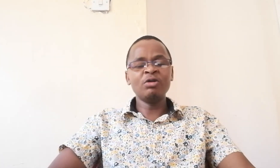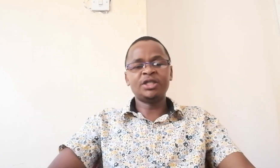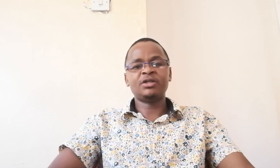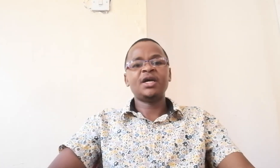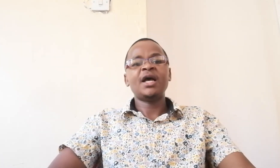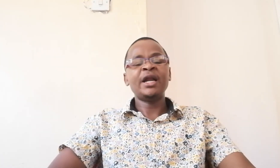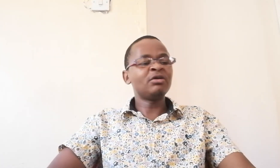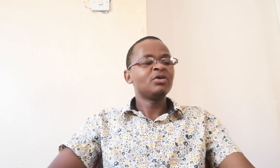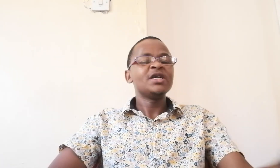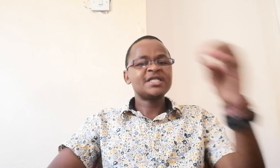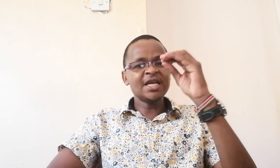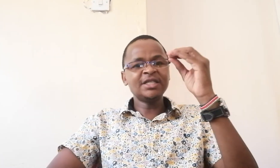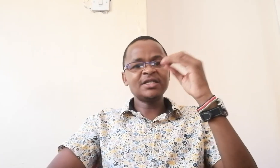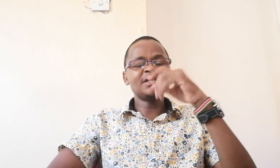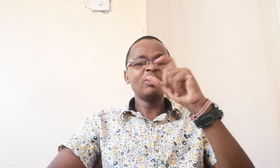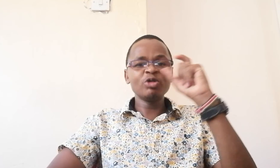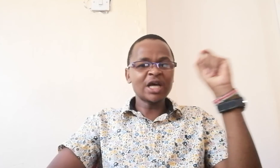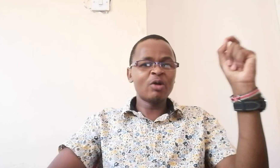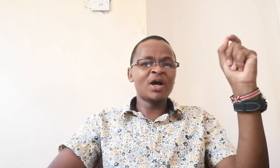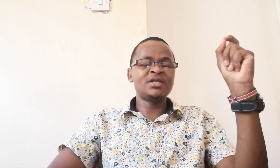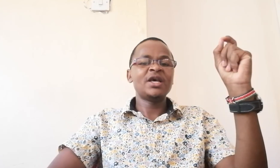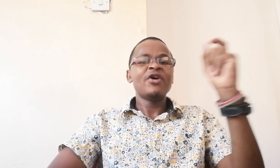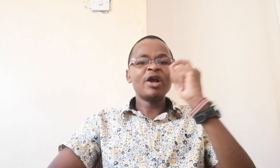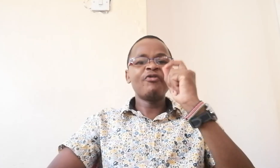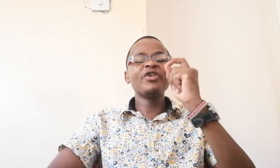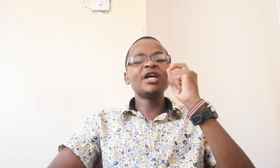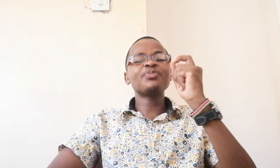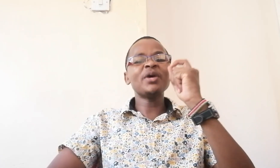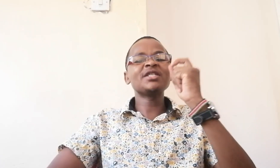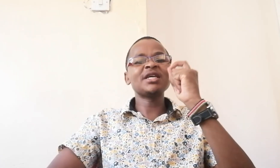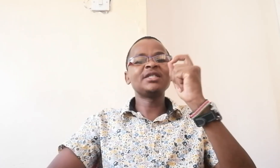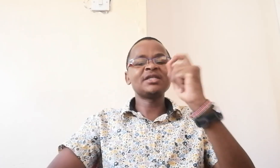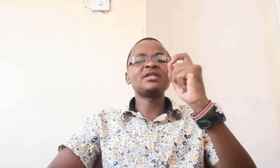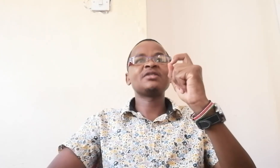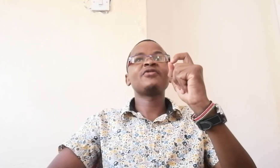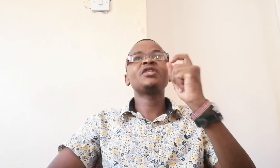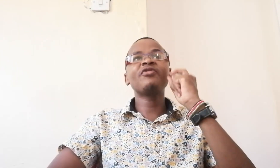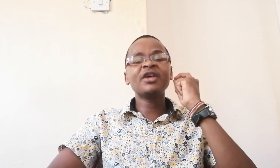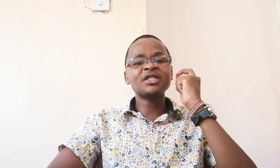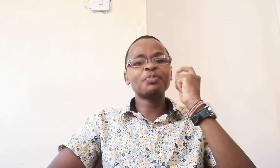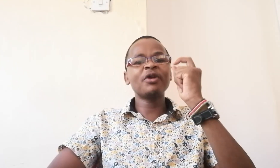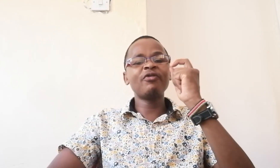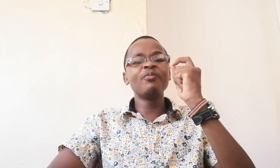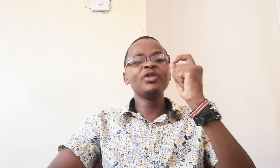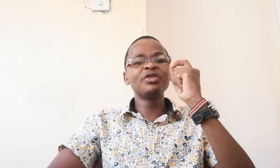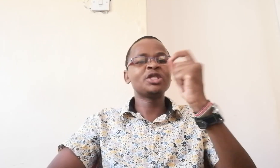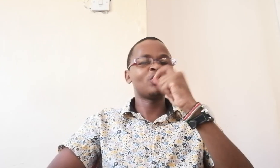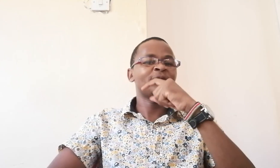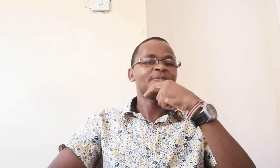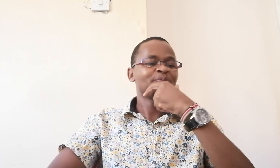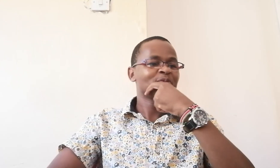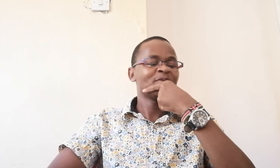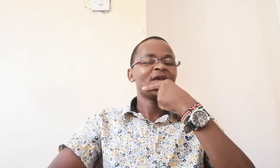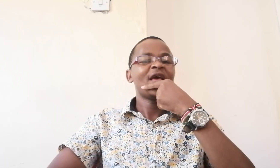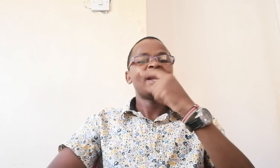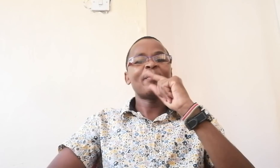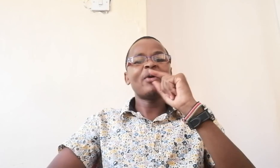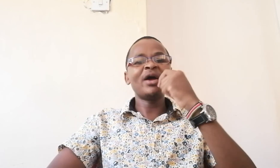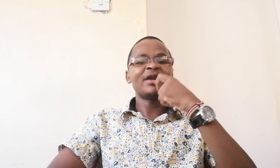Good. Now, sentences. Now, those are words. Now, figure spell sentences. Figure spell for me this one. Number 1,